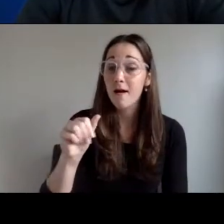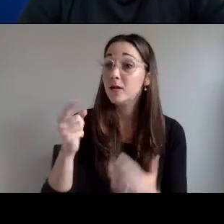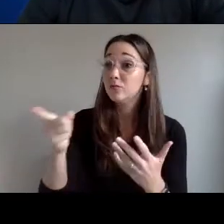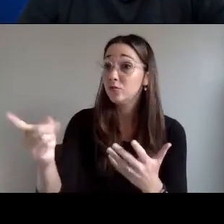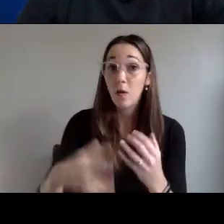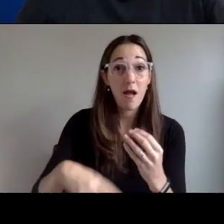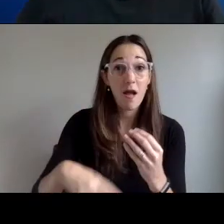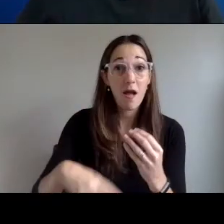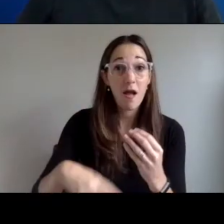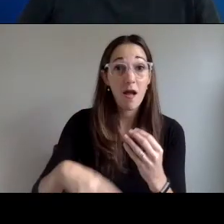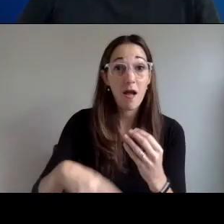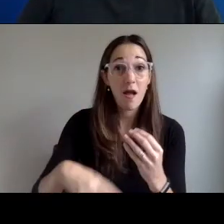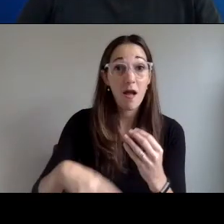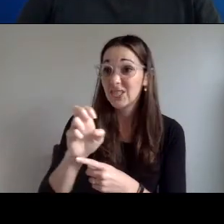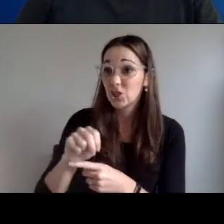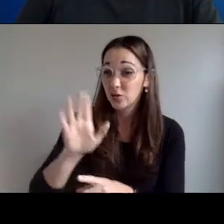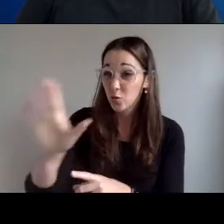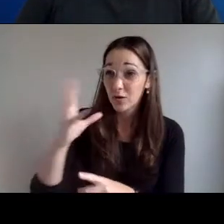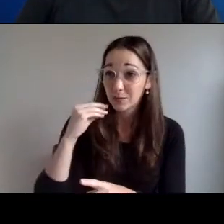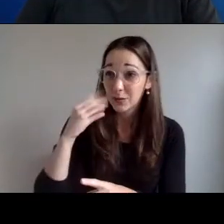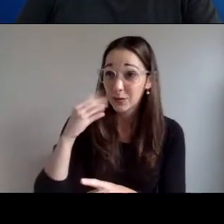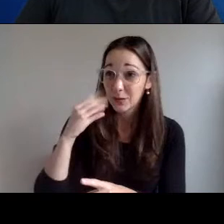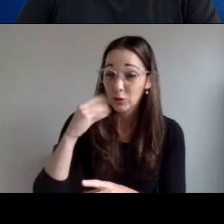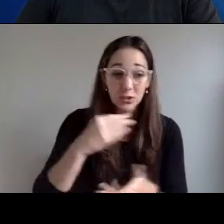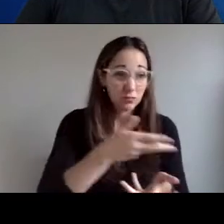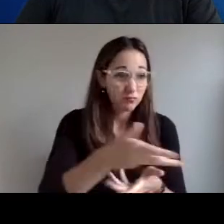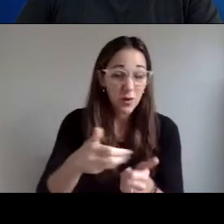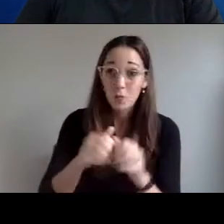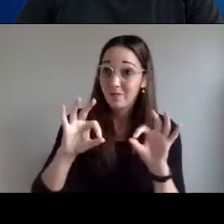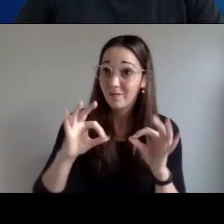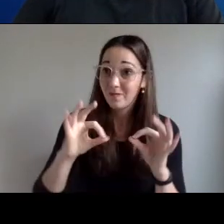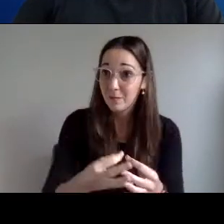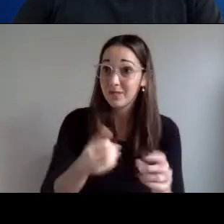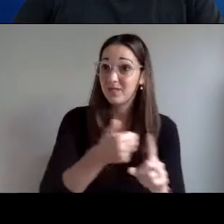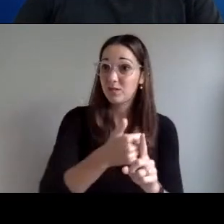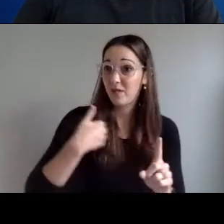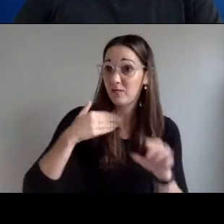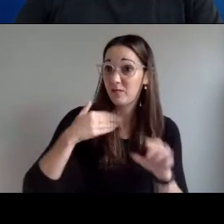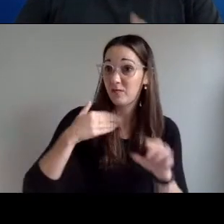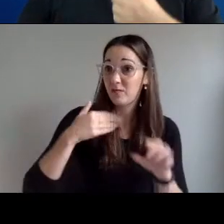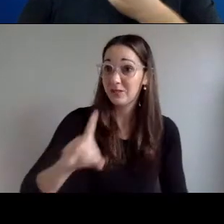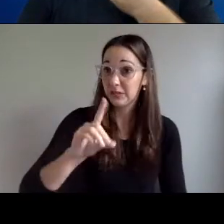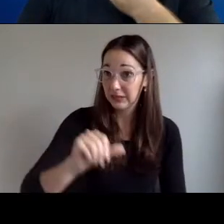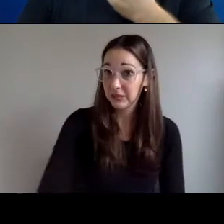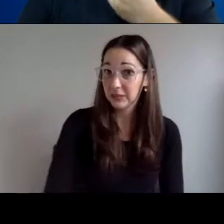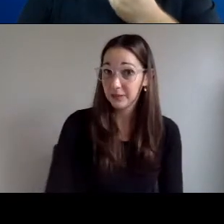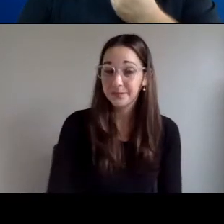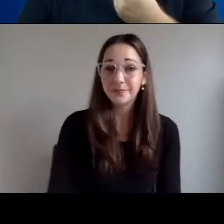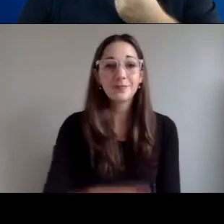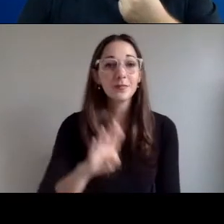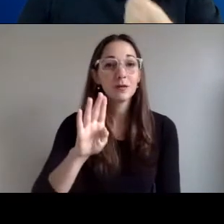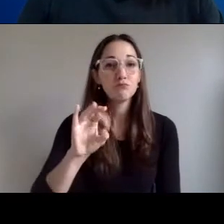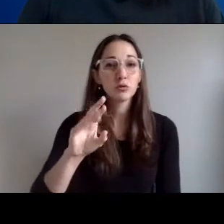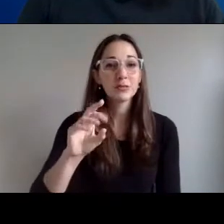with disabilities. Yeah, first I would like to add something. 2 years ago, we conducted the first prevalence study